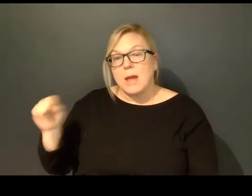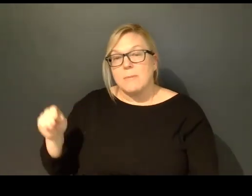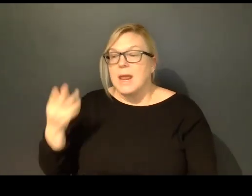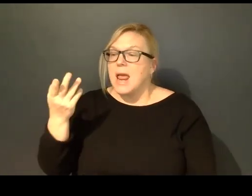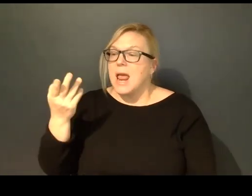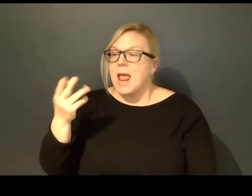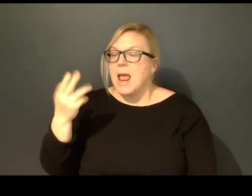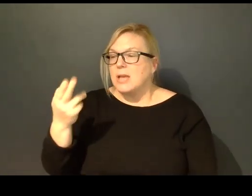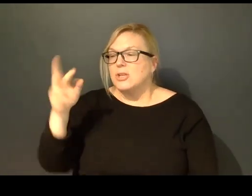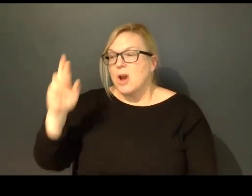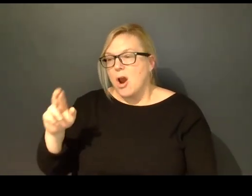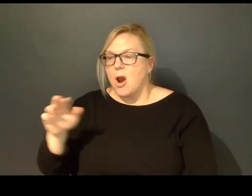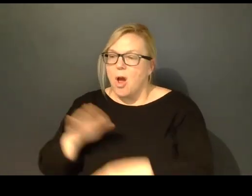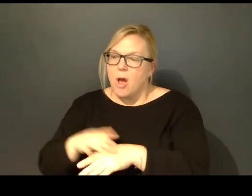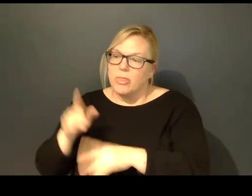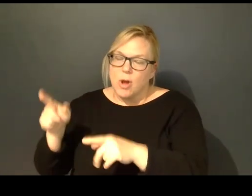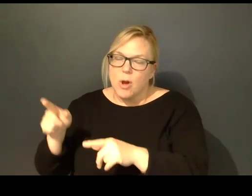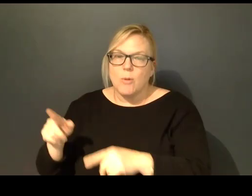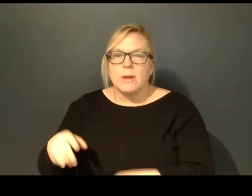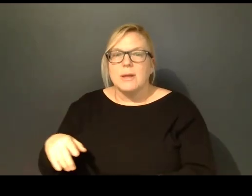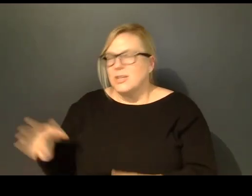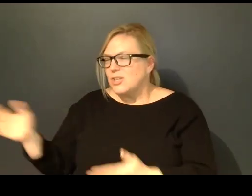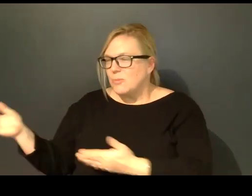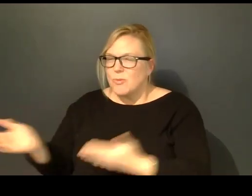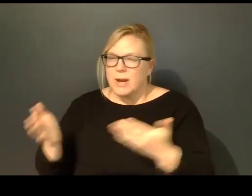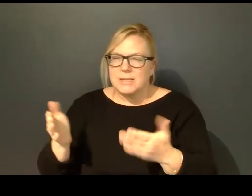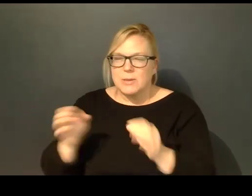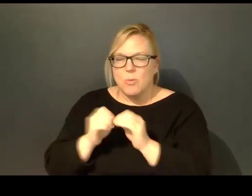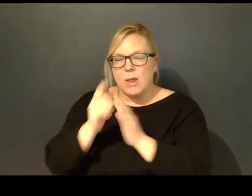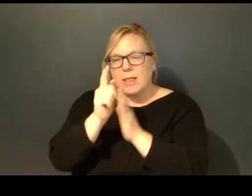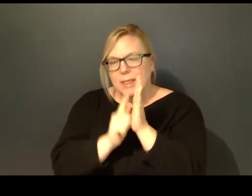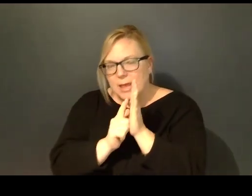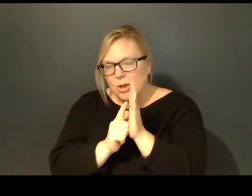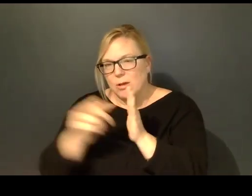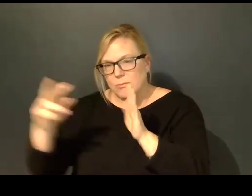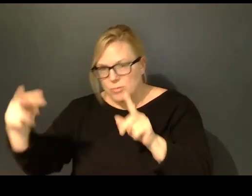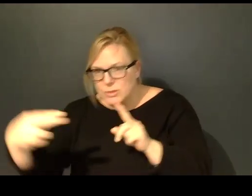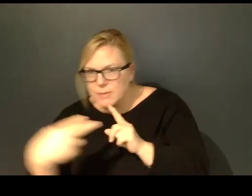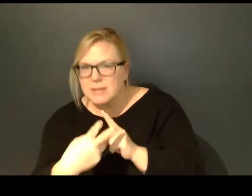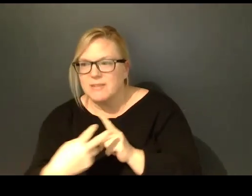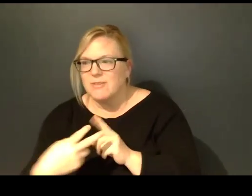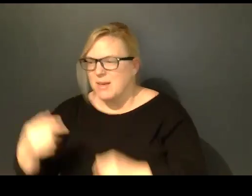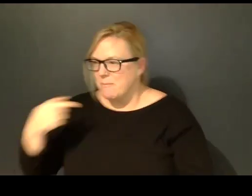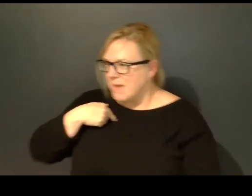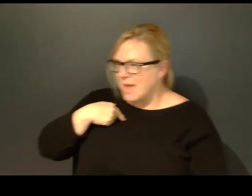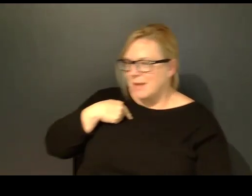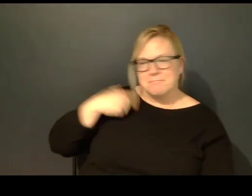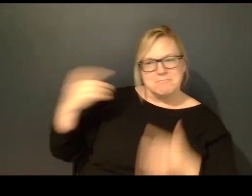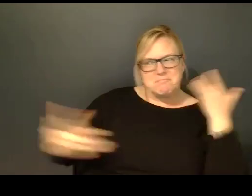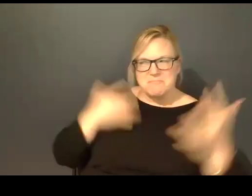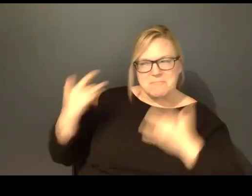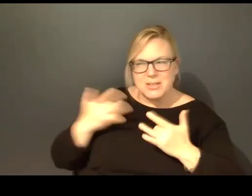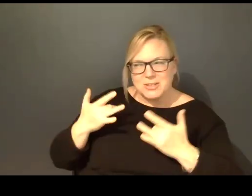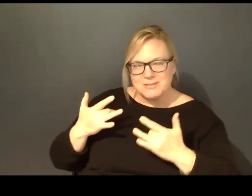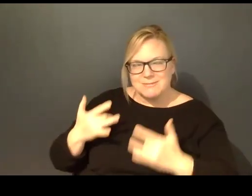the more formalized legal perspective to it. I tend to bring I am all riled up about this topic today kind of perspective to